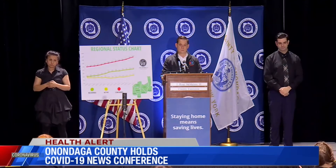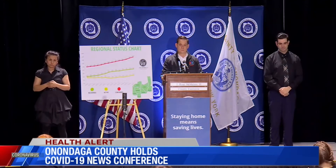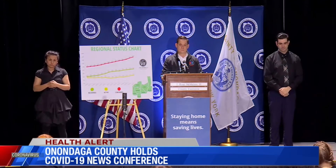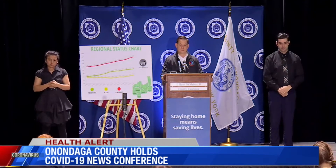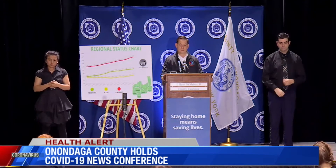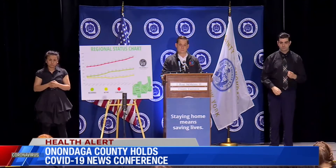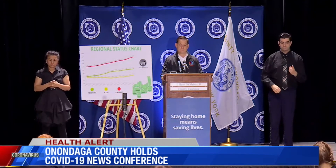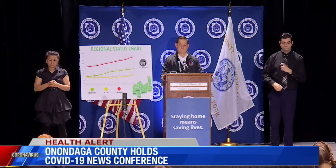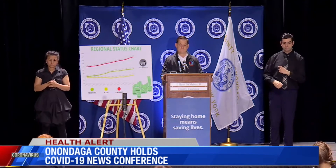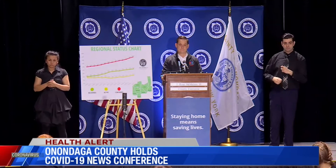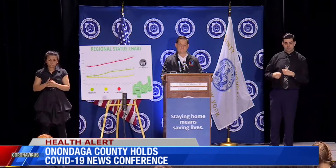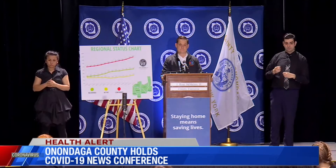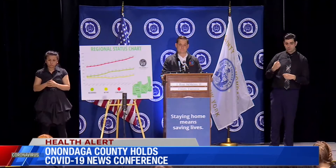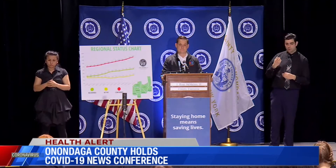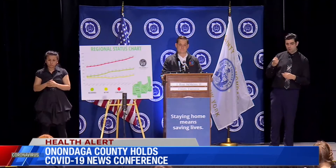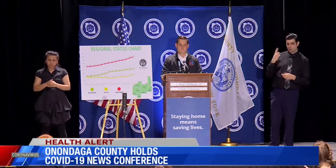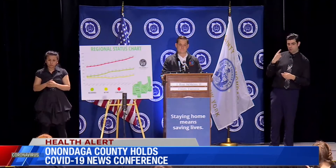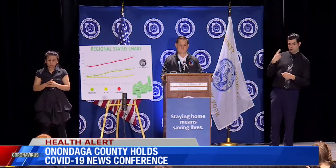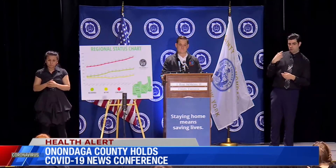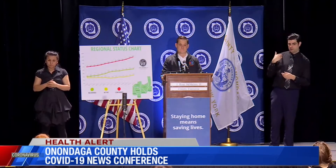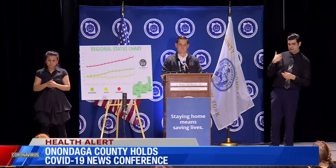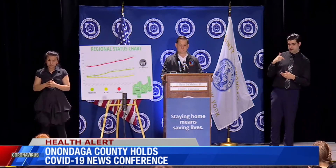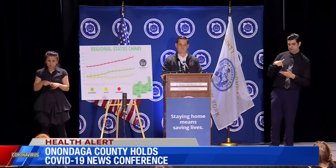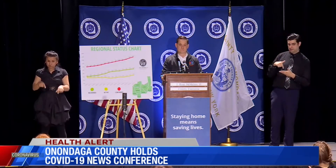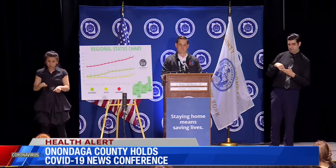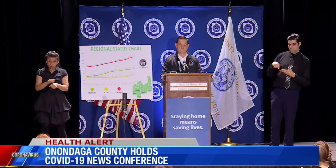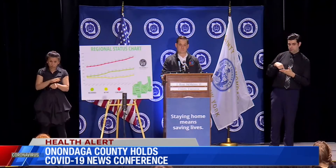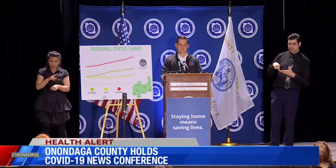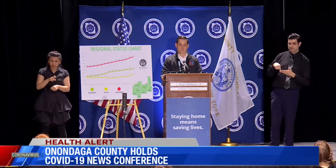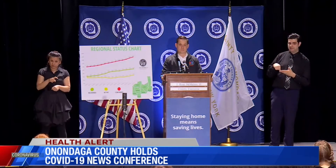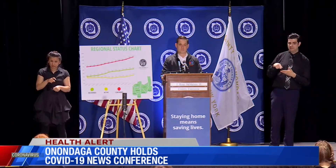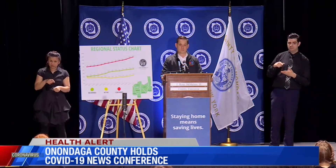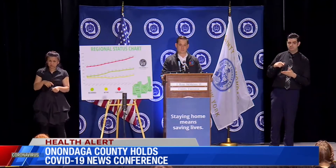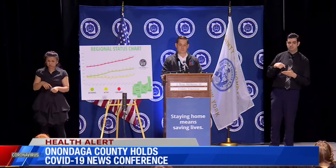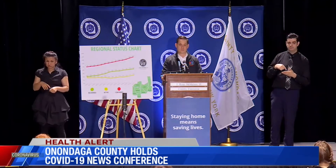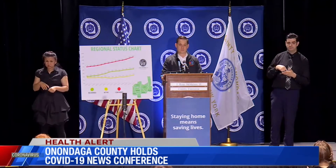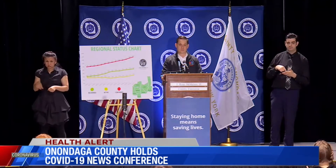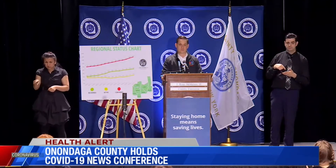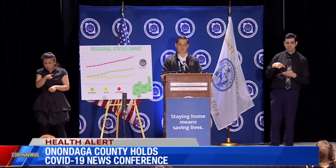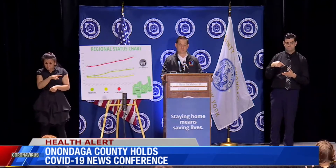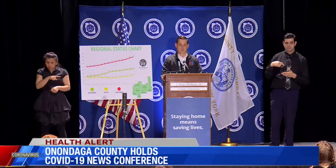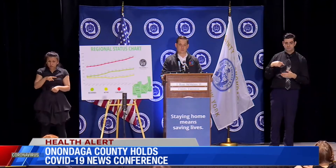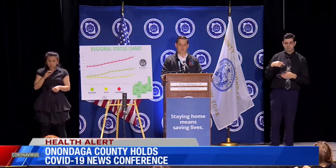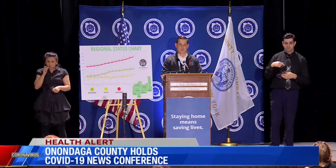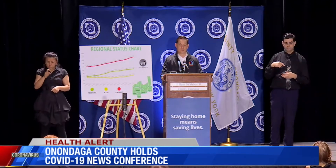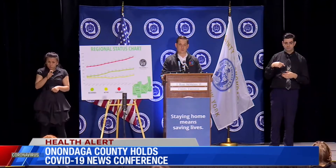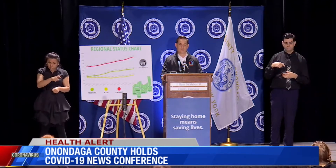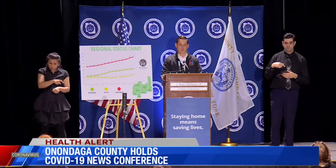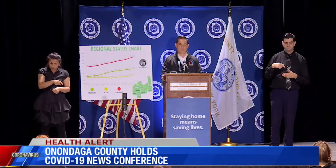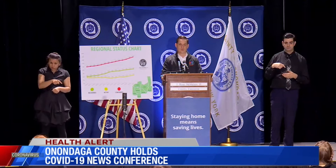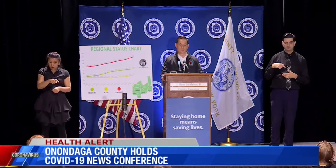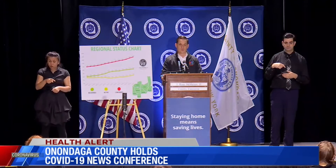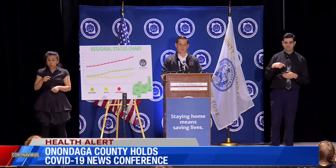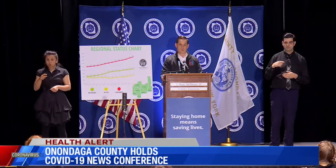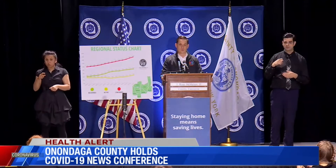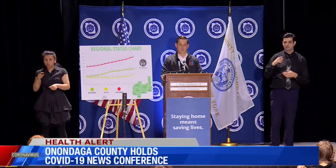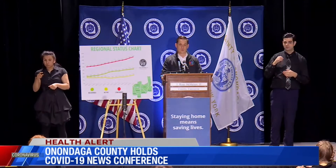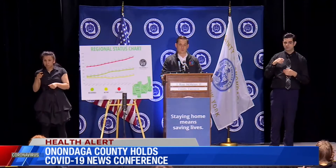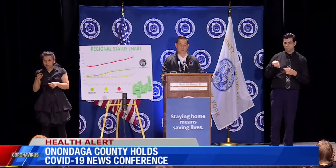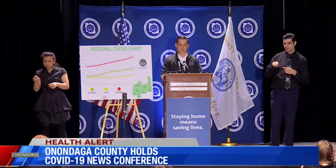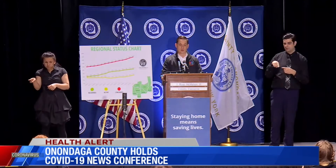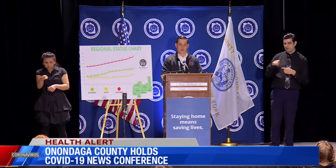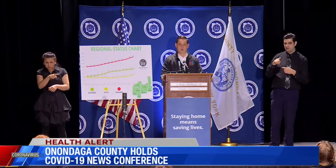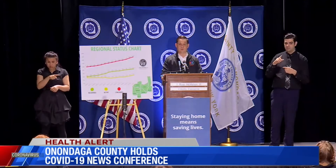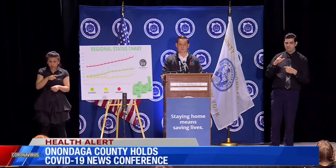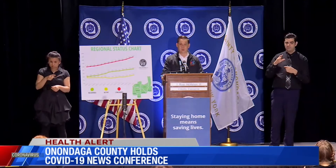basically the status of where this virus is, and it's hitting these senior care facilities, and I use that term generally, hitting them the